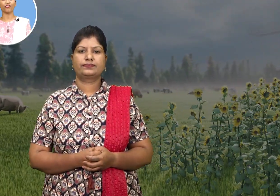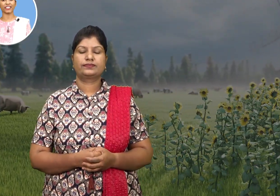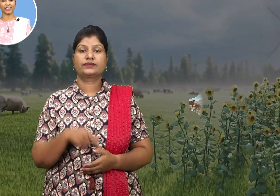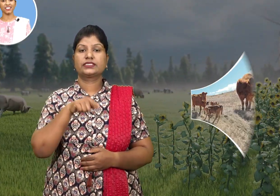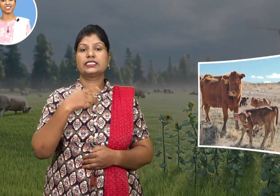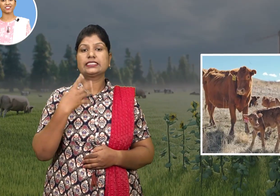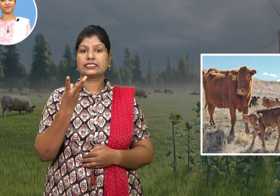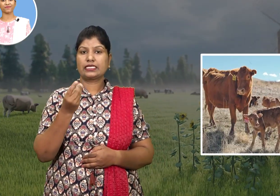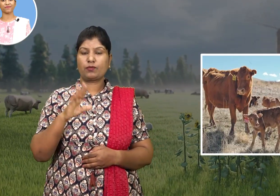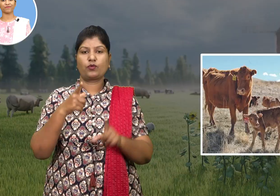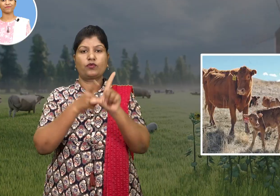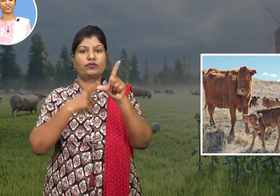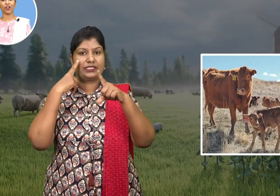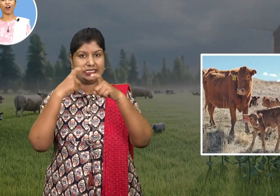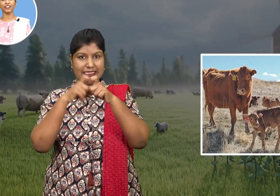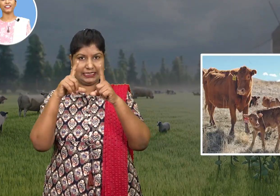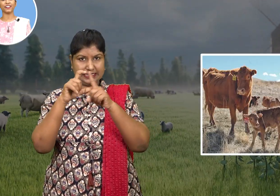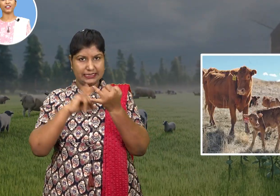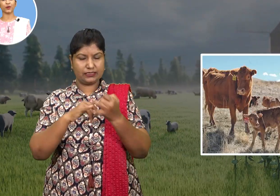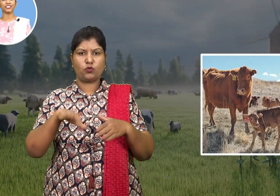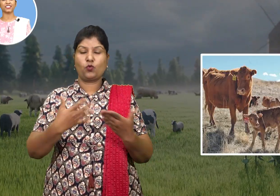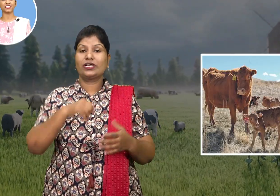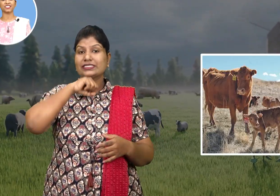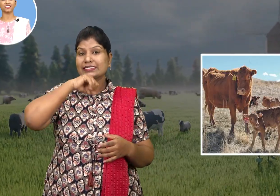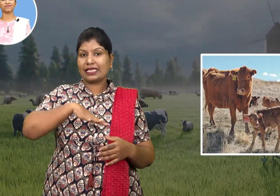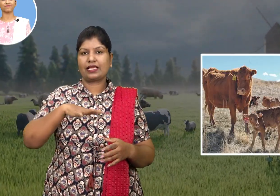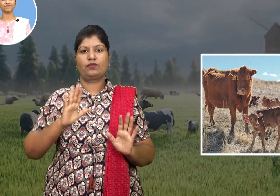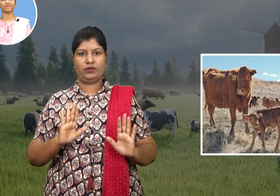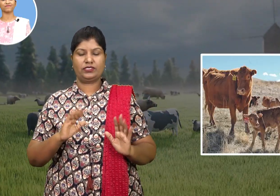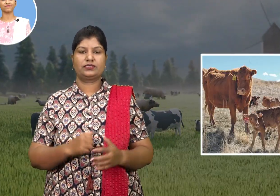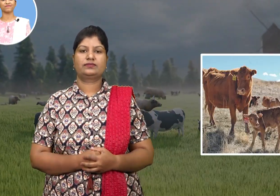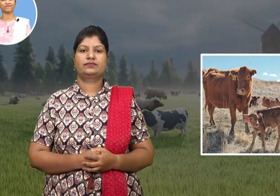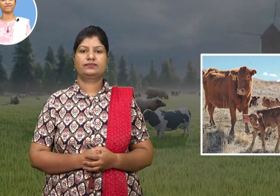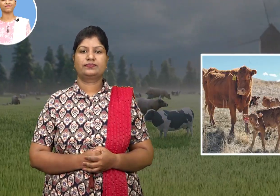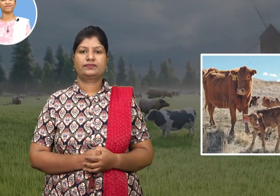Number of yields or younger ones.